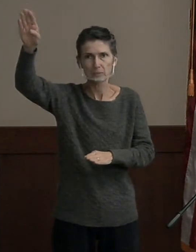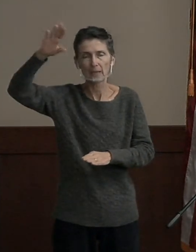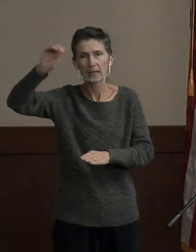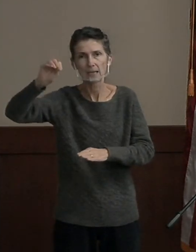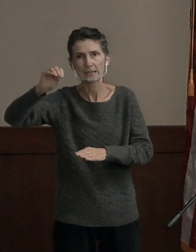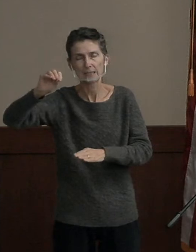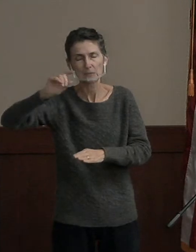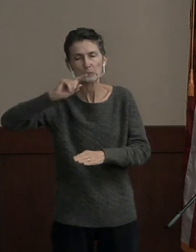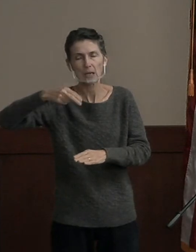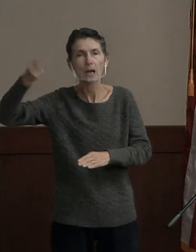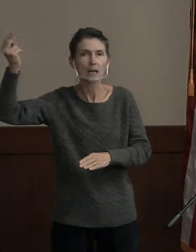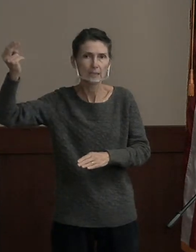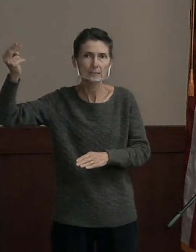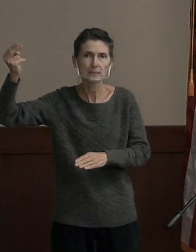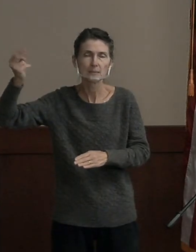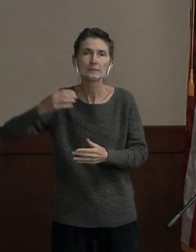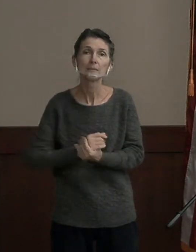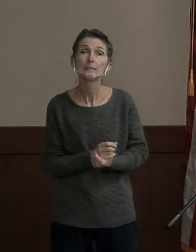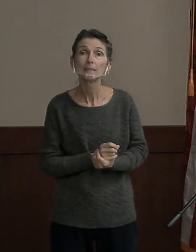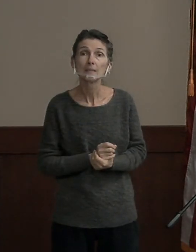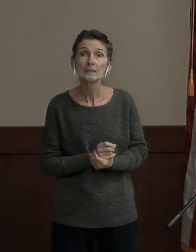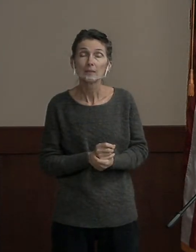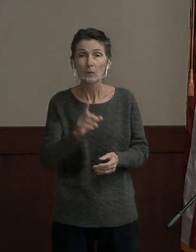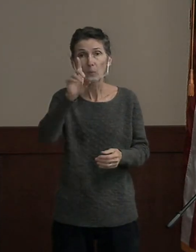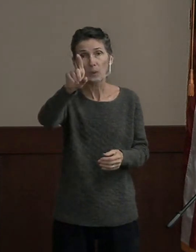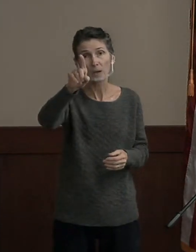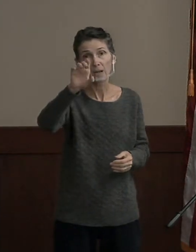record highs. There has been a